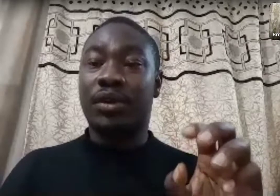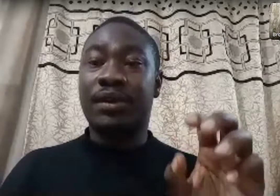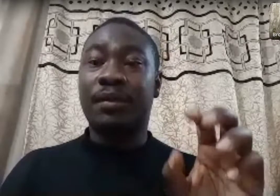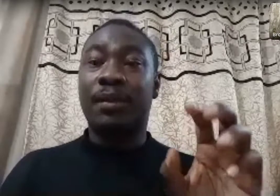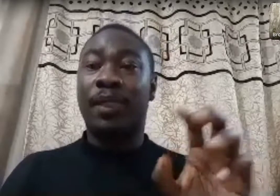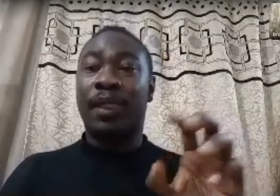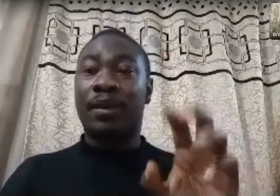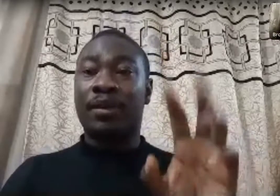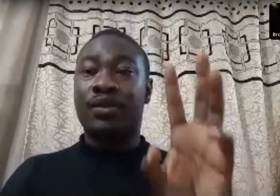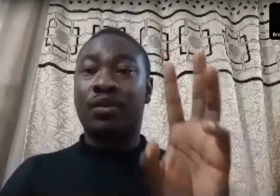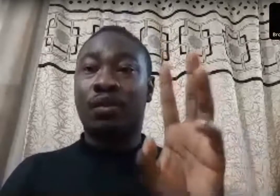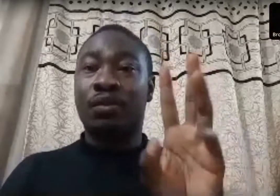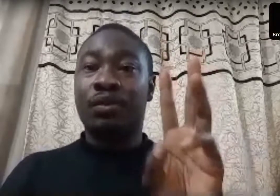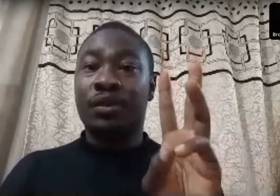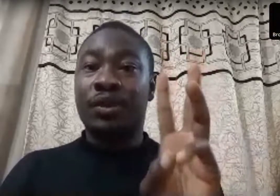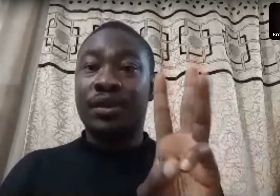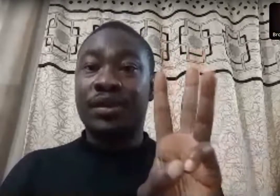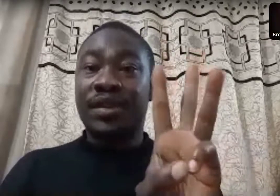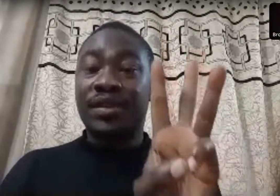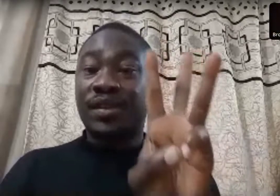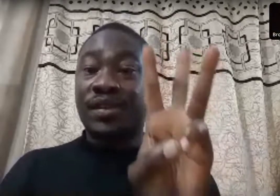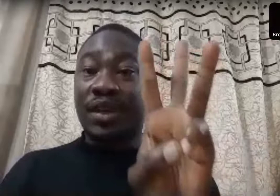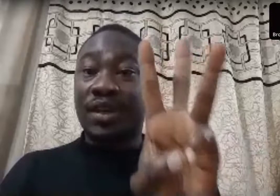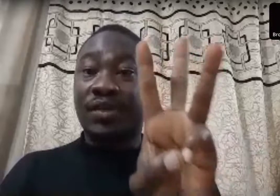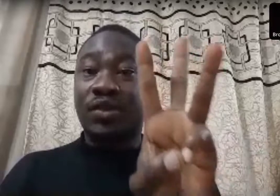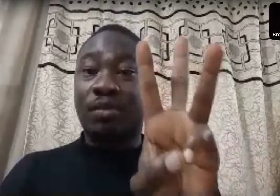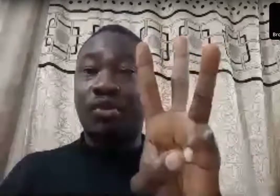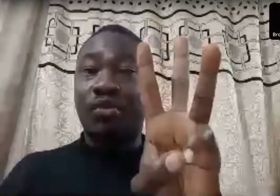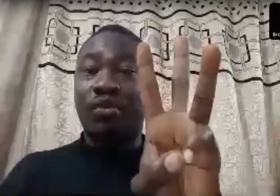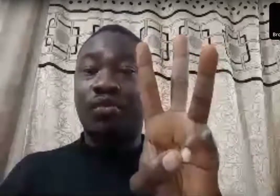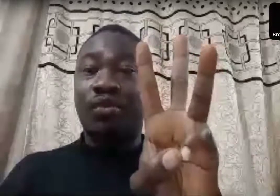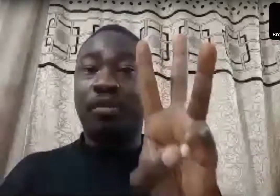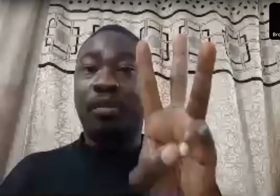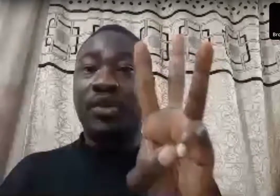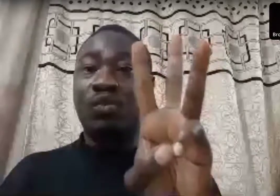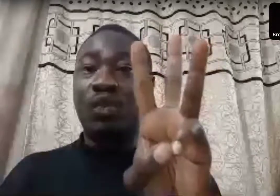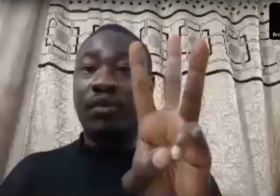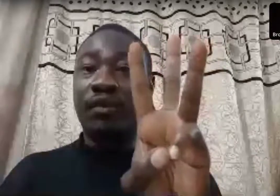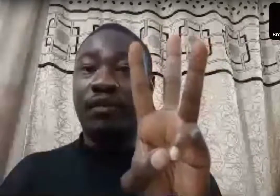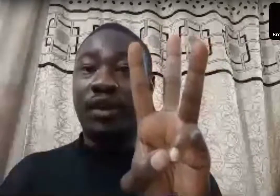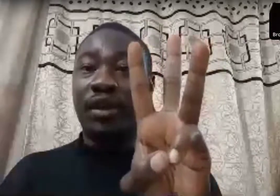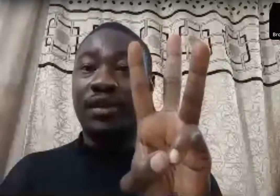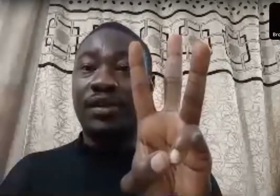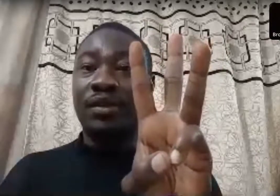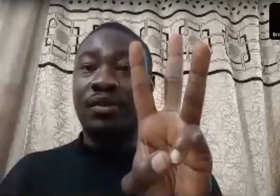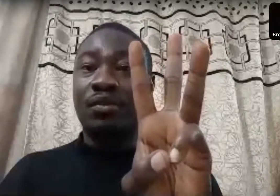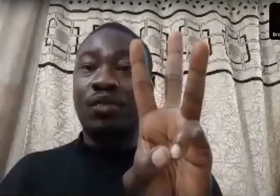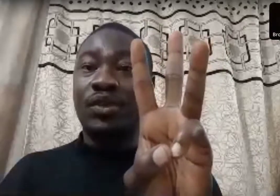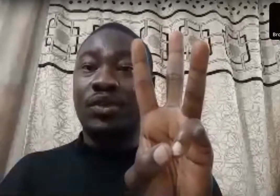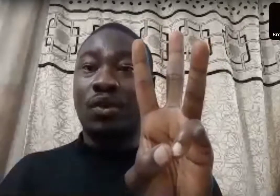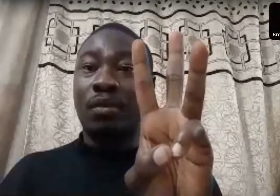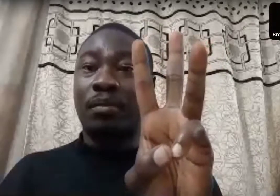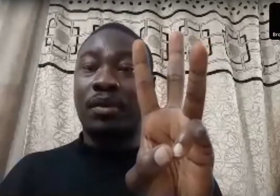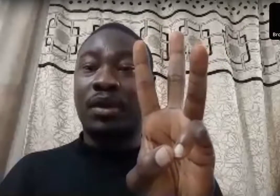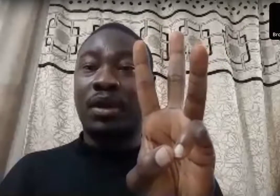So, since this is taken as W, you replace one of the fingers with your thumb. And so it goes this